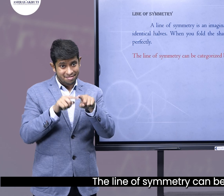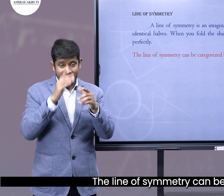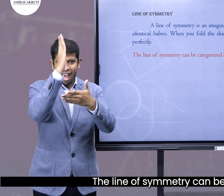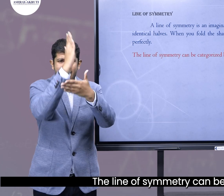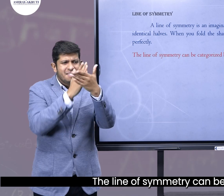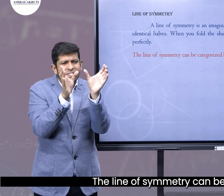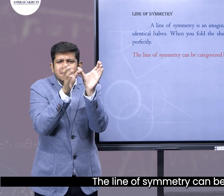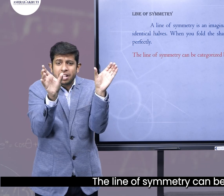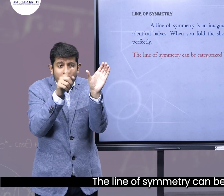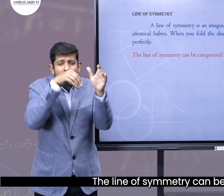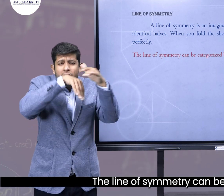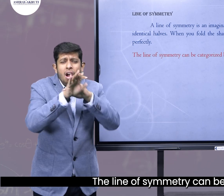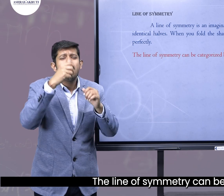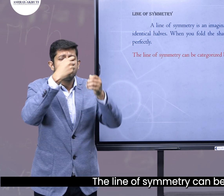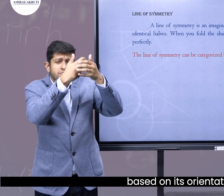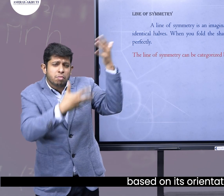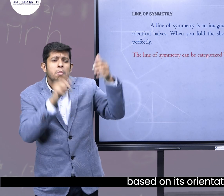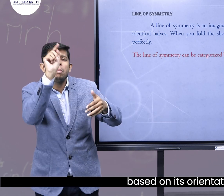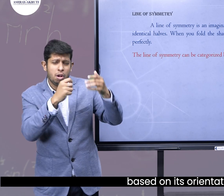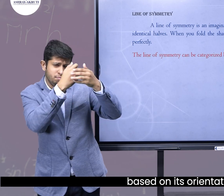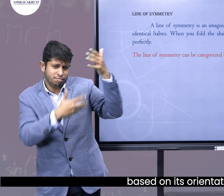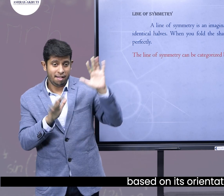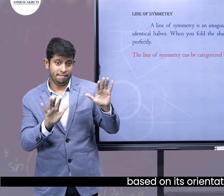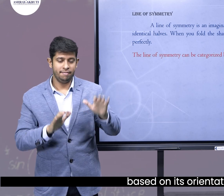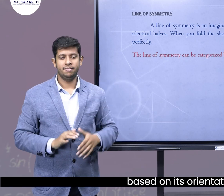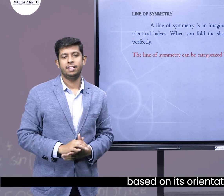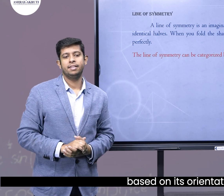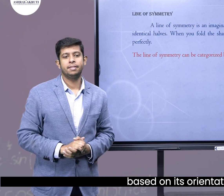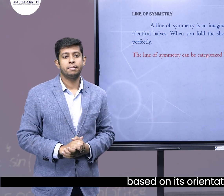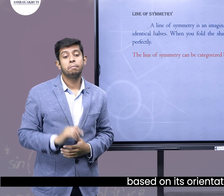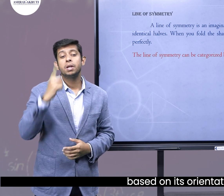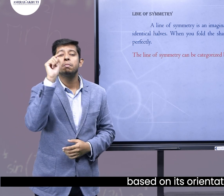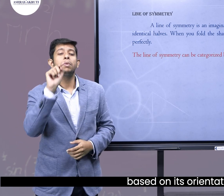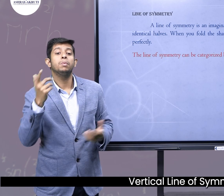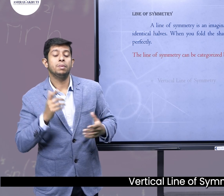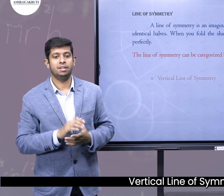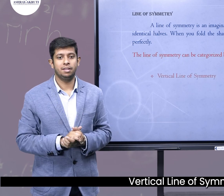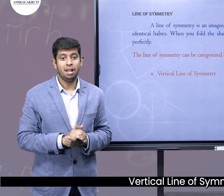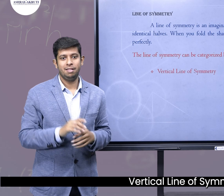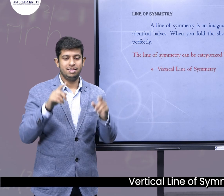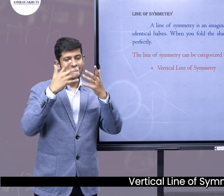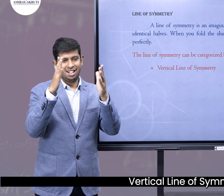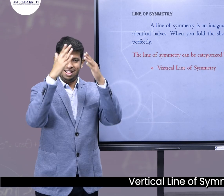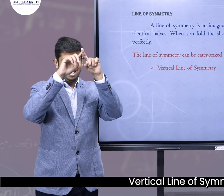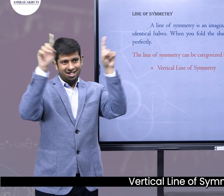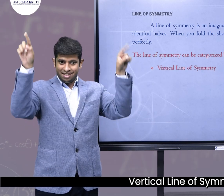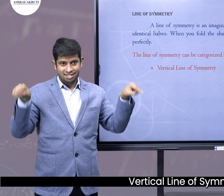symmetry can be categorized based on its orientation as vertical line of symmetry,